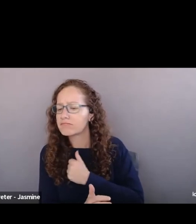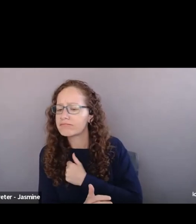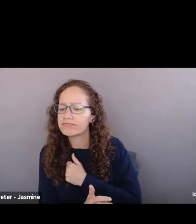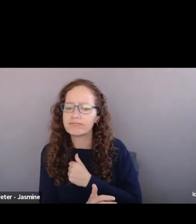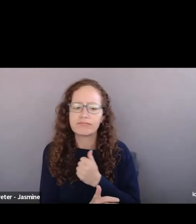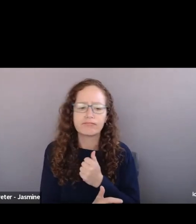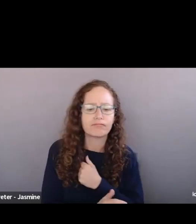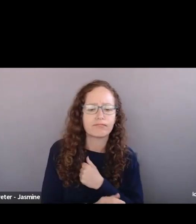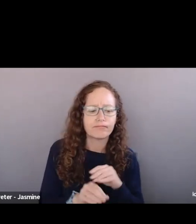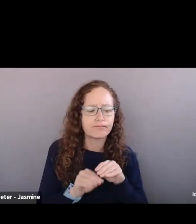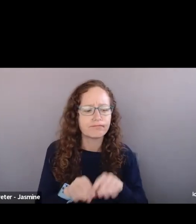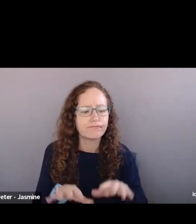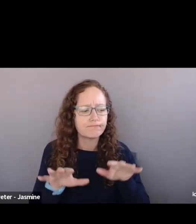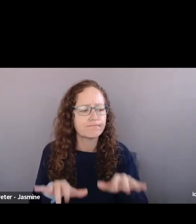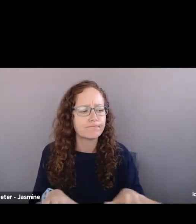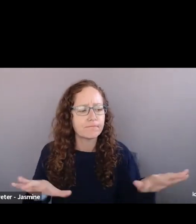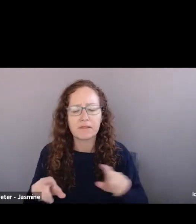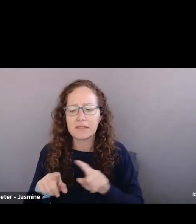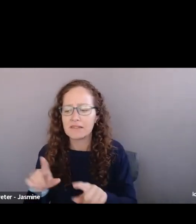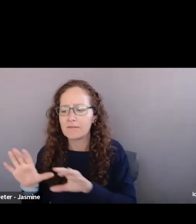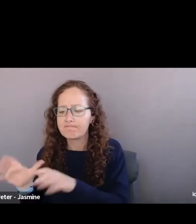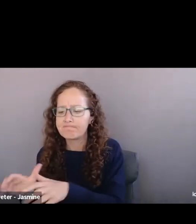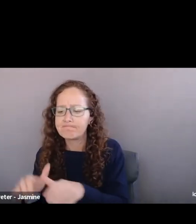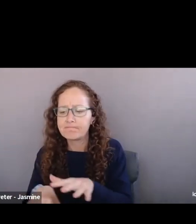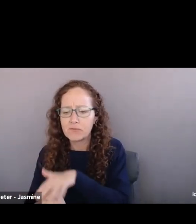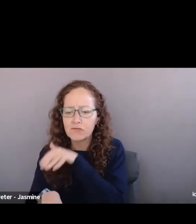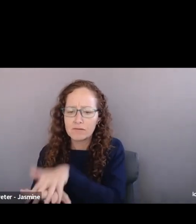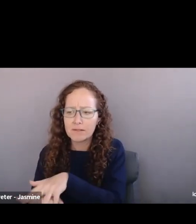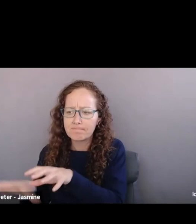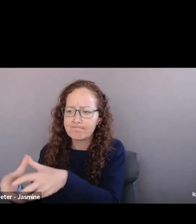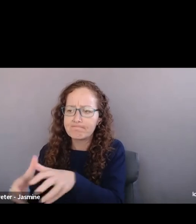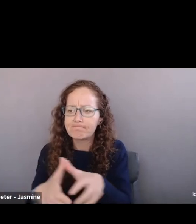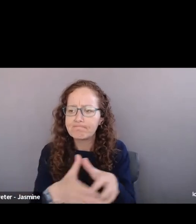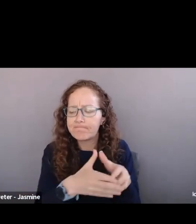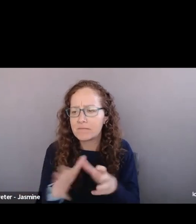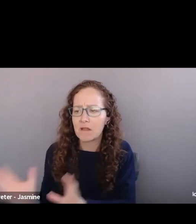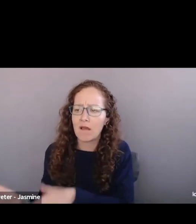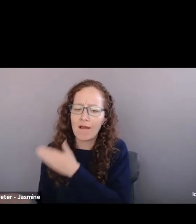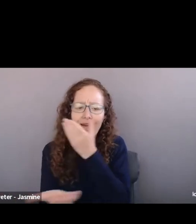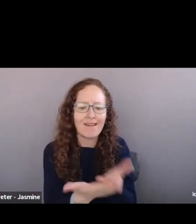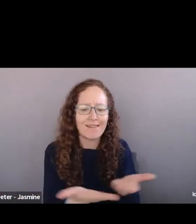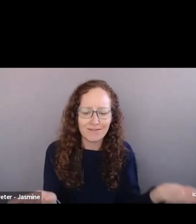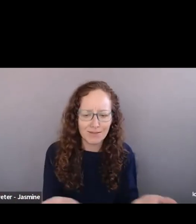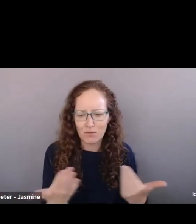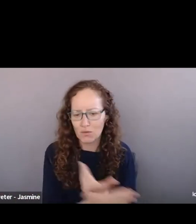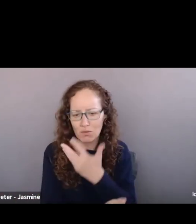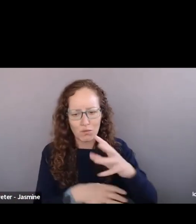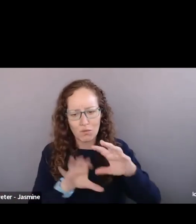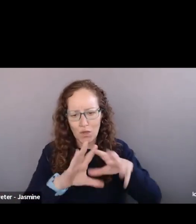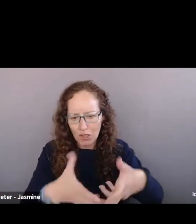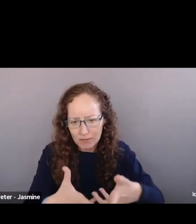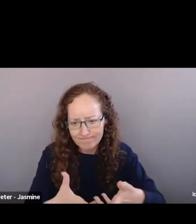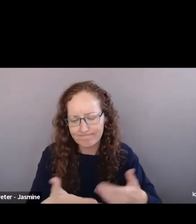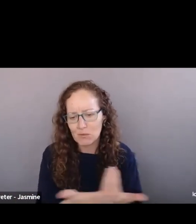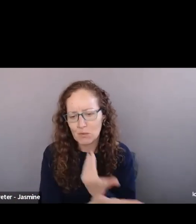world. Today's organizers asked me to talk about my journey, to share my life's work with you.